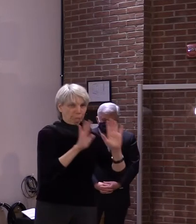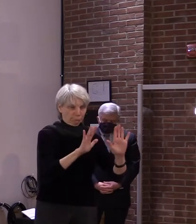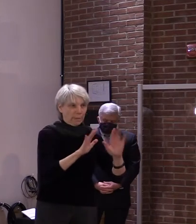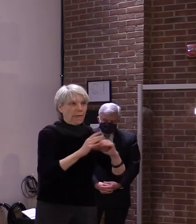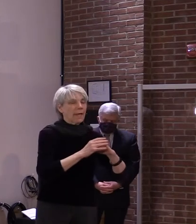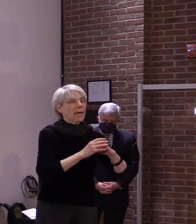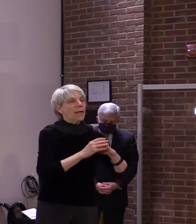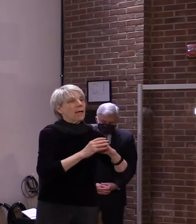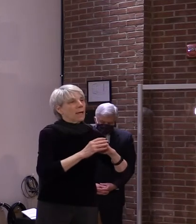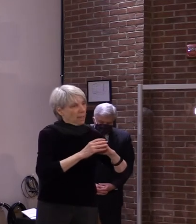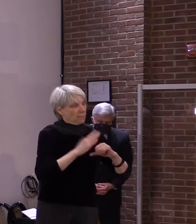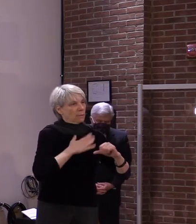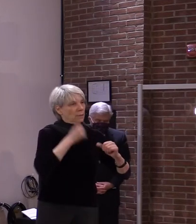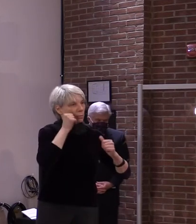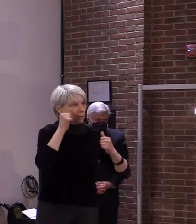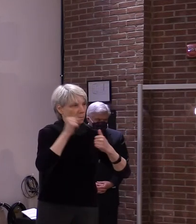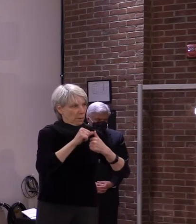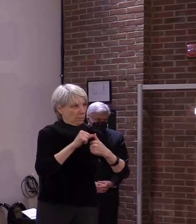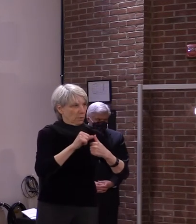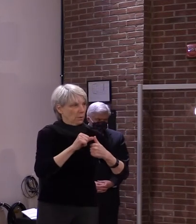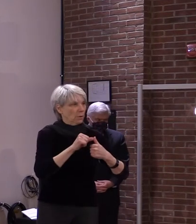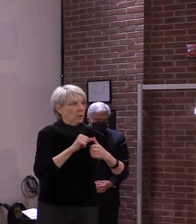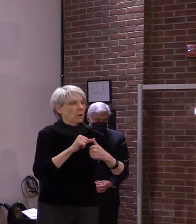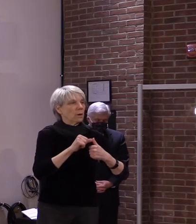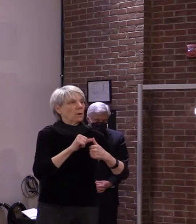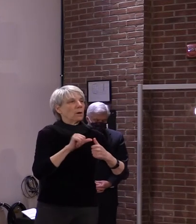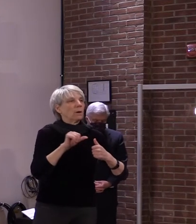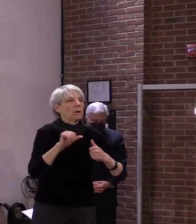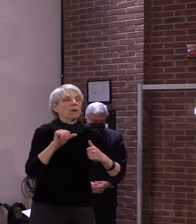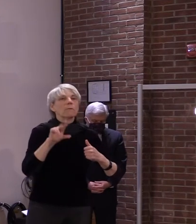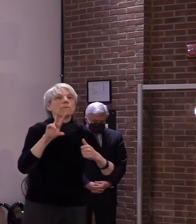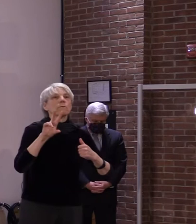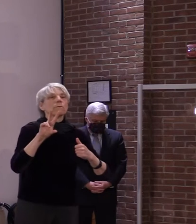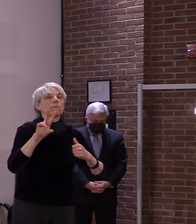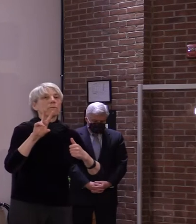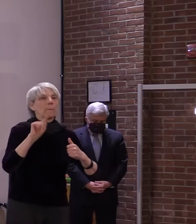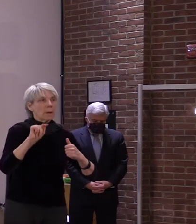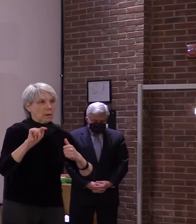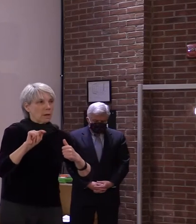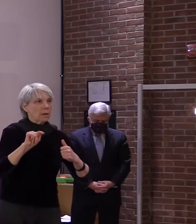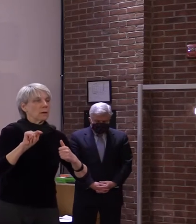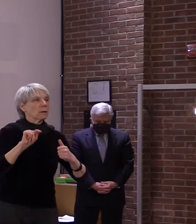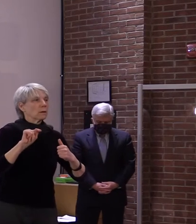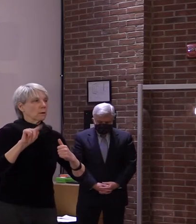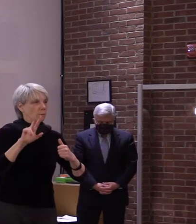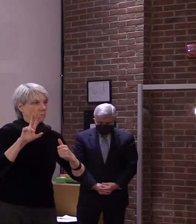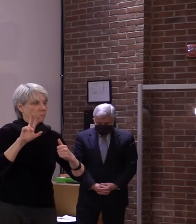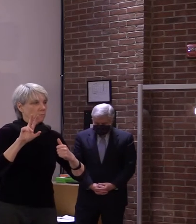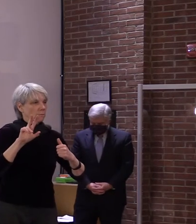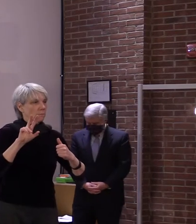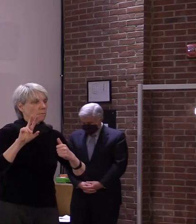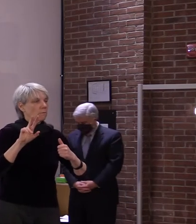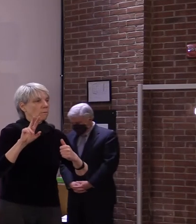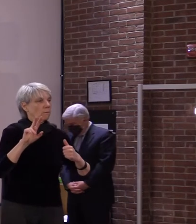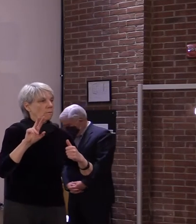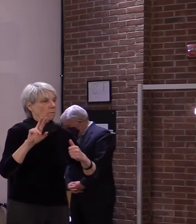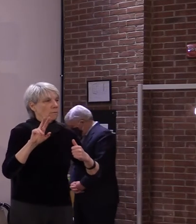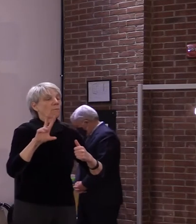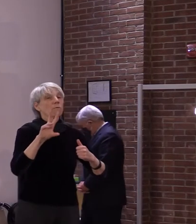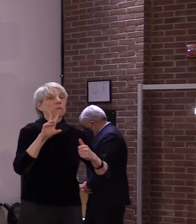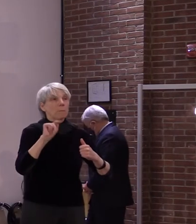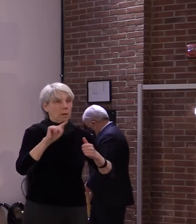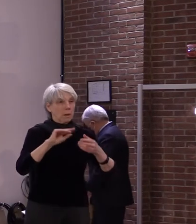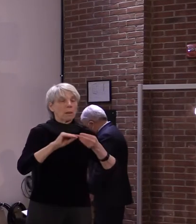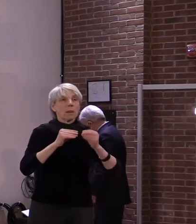again our current vermont epidemiologic data does reinforce these decisions we are not finding